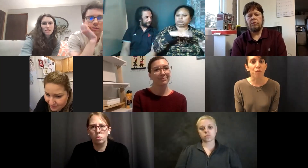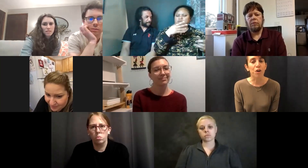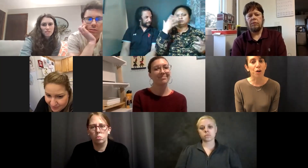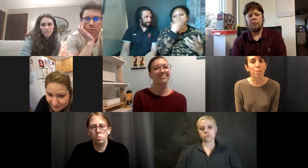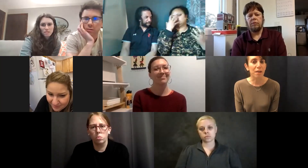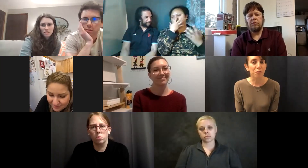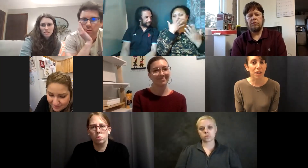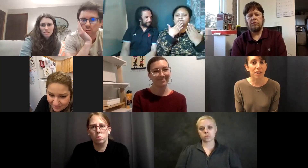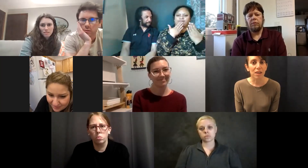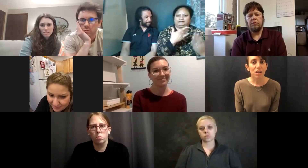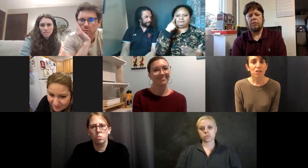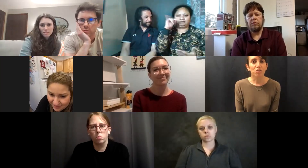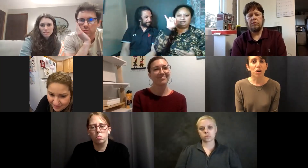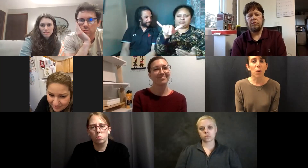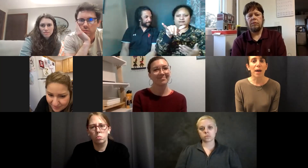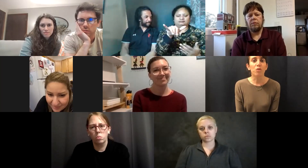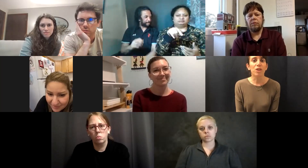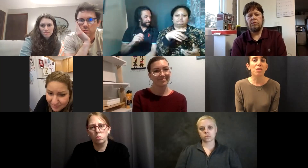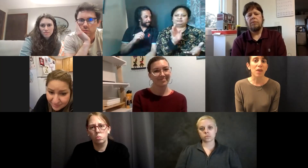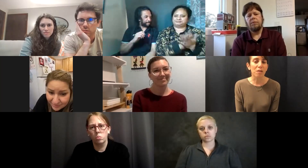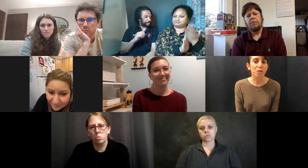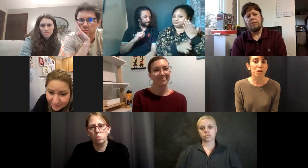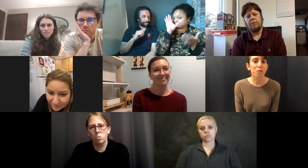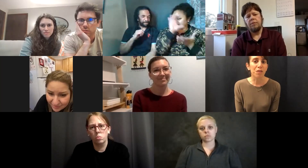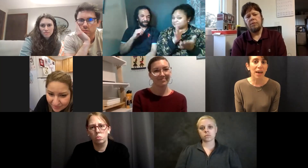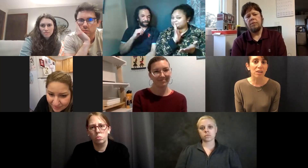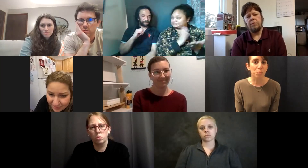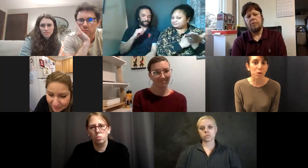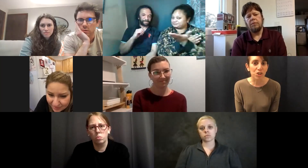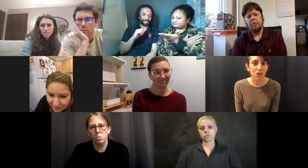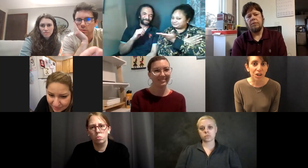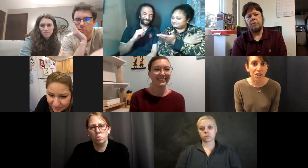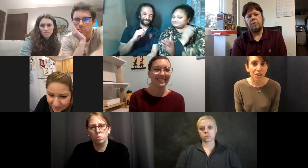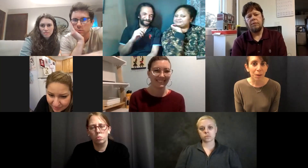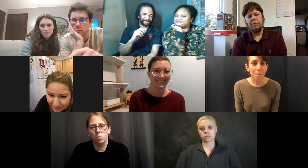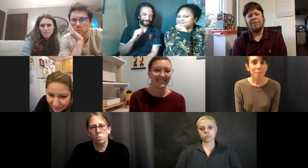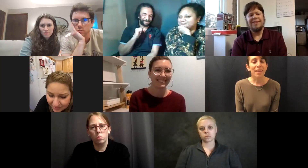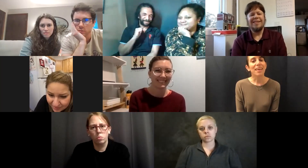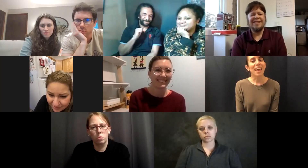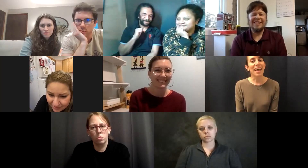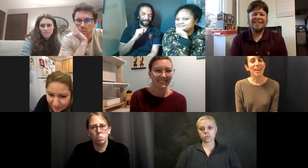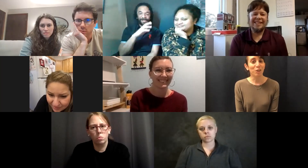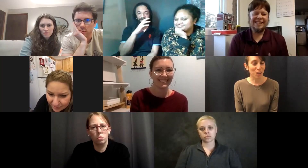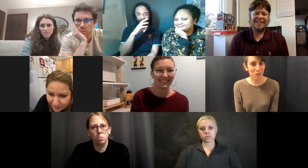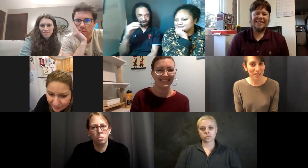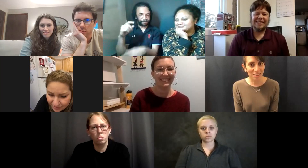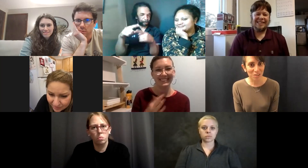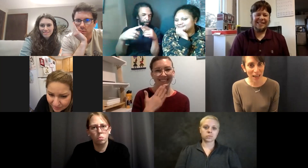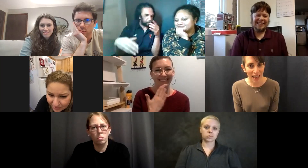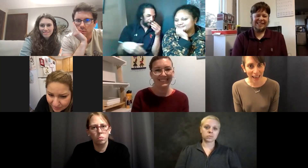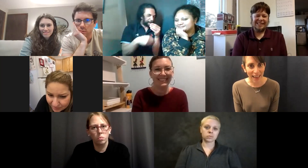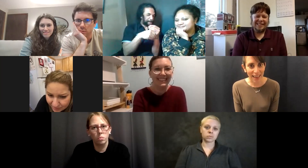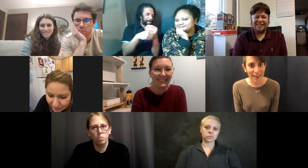daughter for her benefit. So I'm really thankful for that exposure. And Loki would like